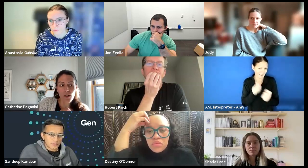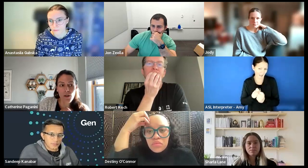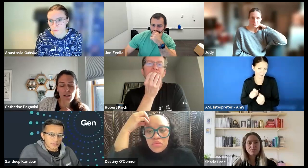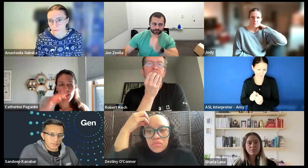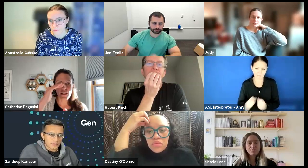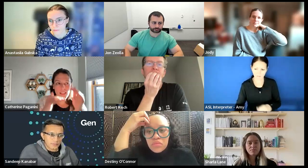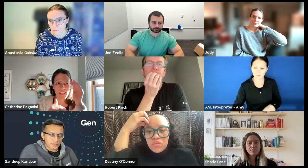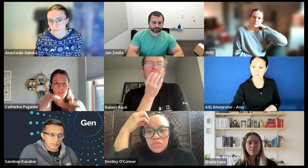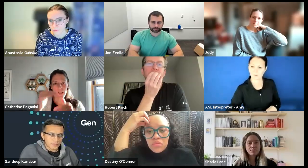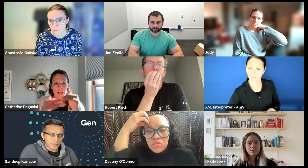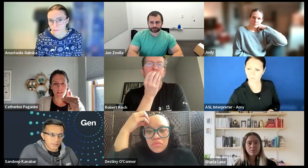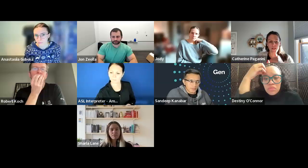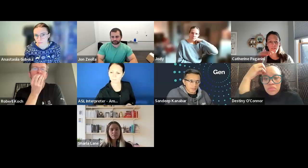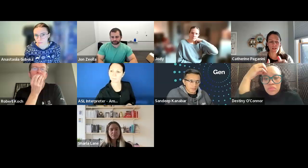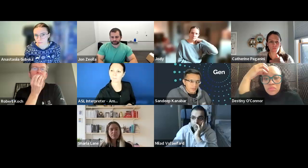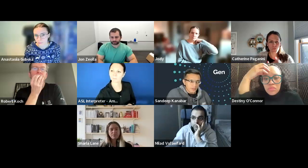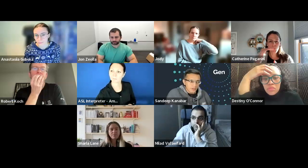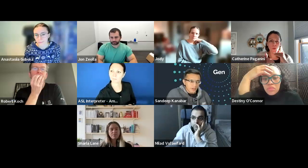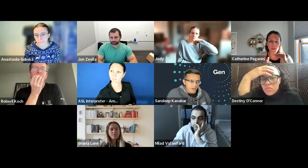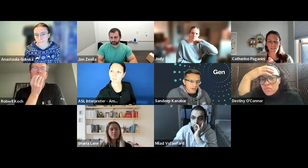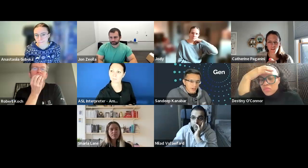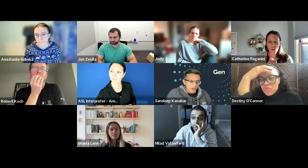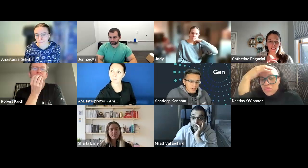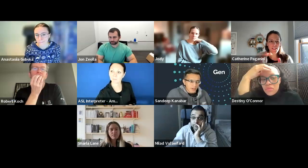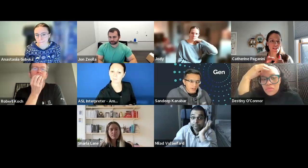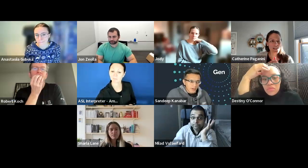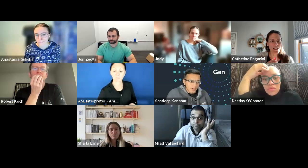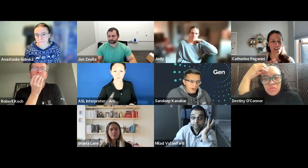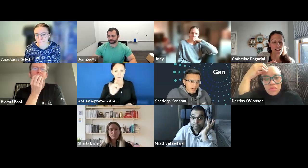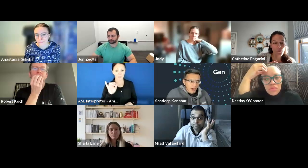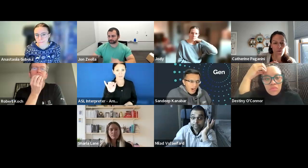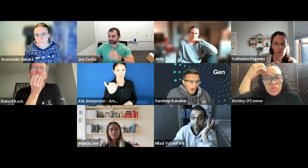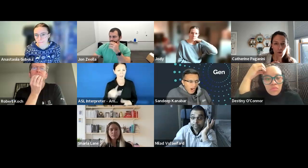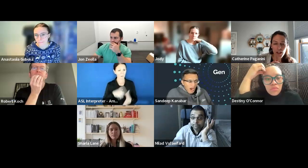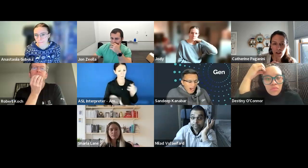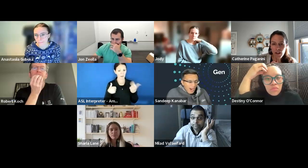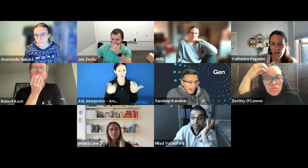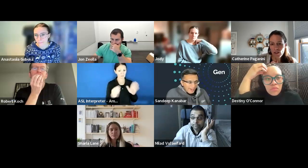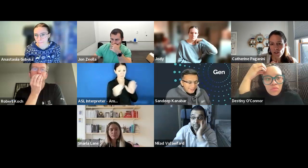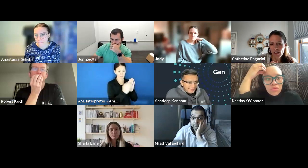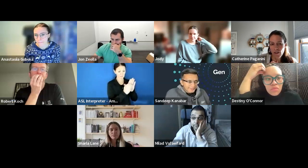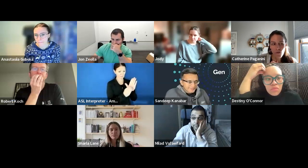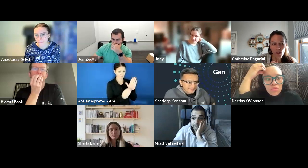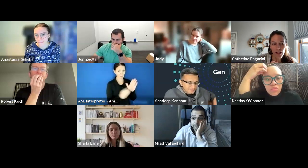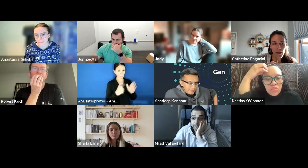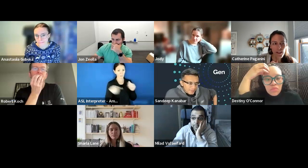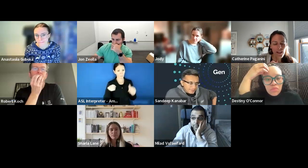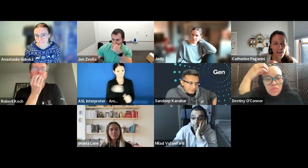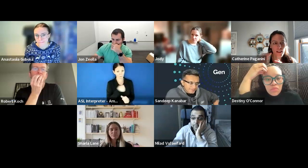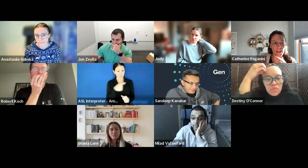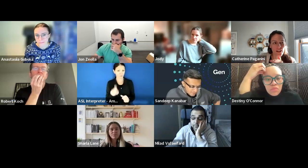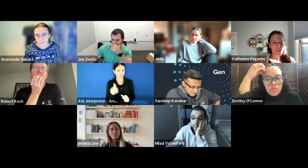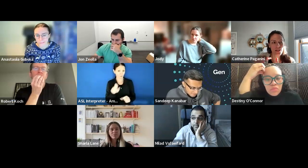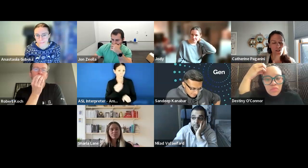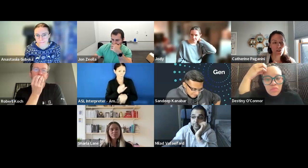So yeah, that's like the things that kind of I kind of had put on the list that I think that we should be working on, just FYI.